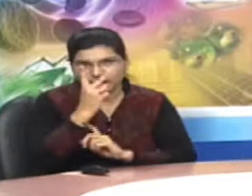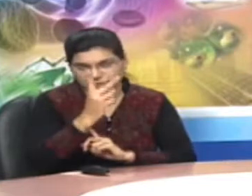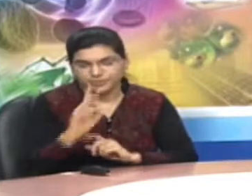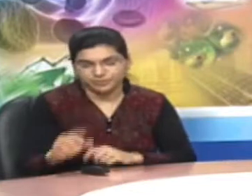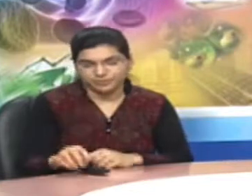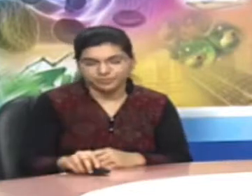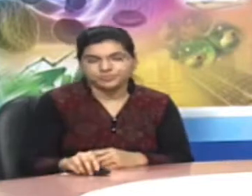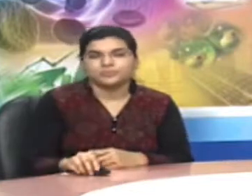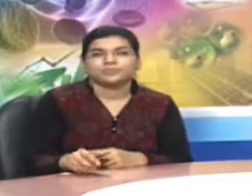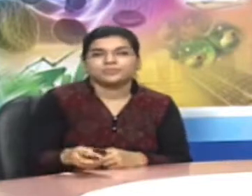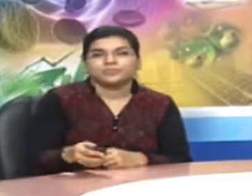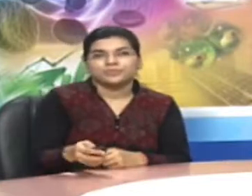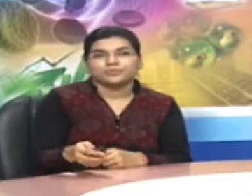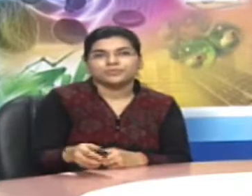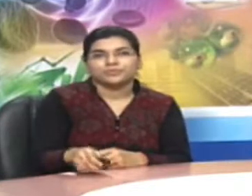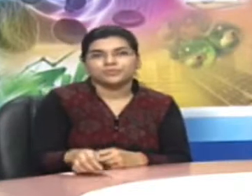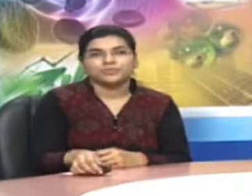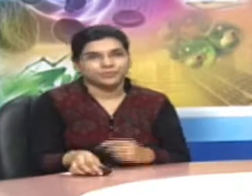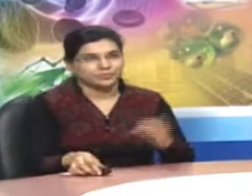color, shadow, everything to it.